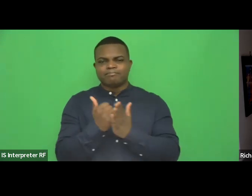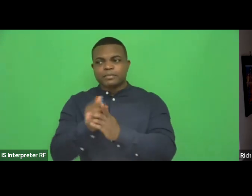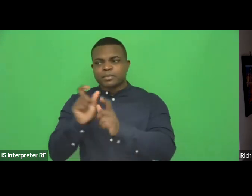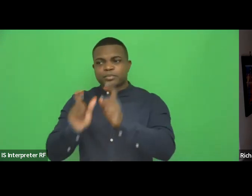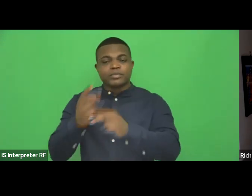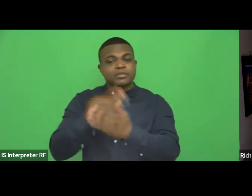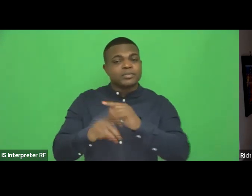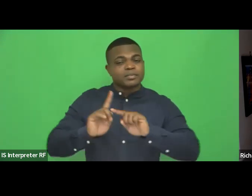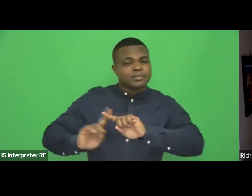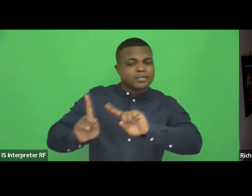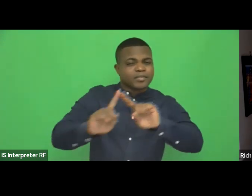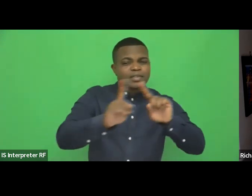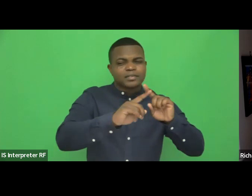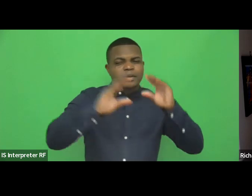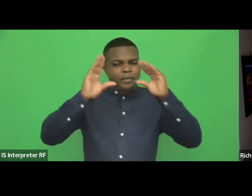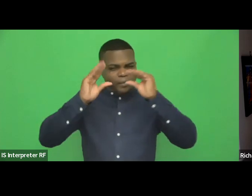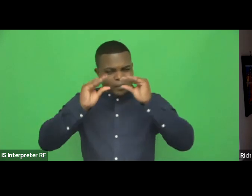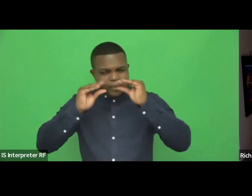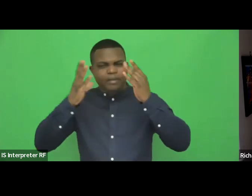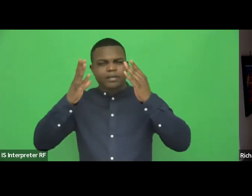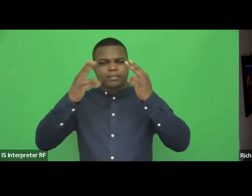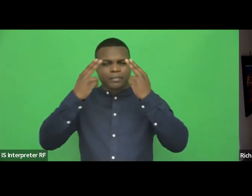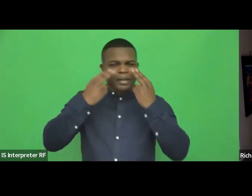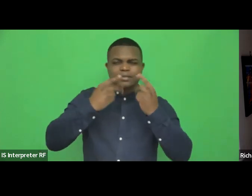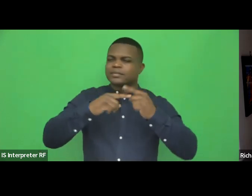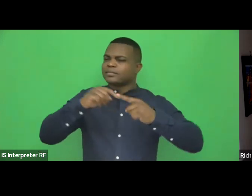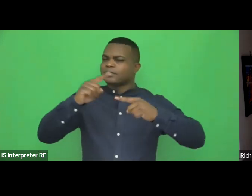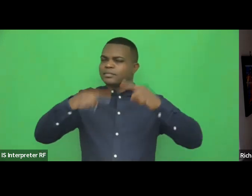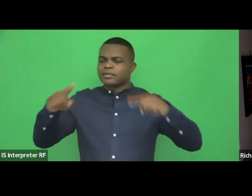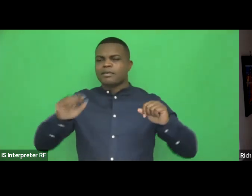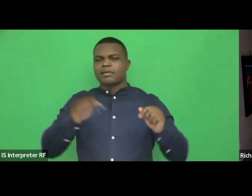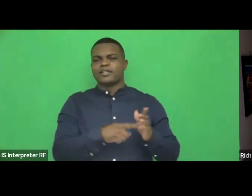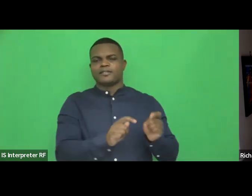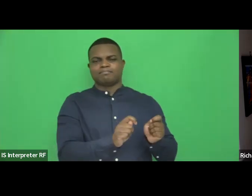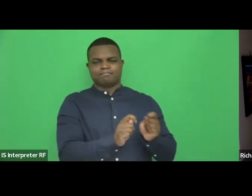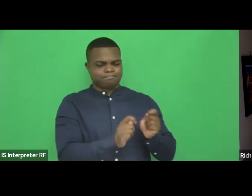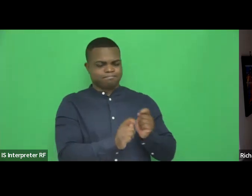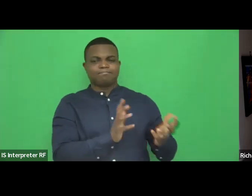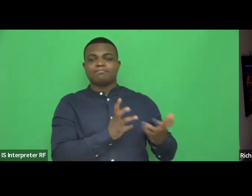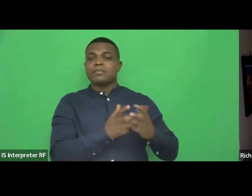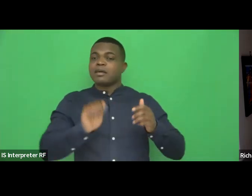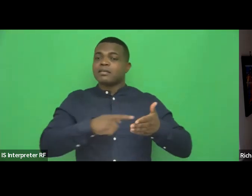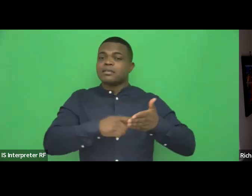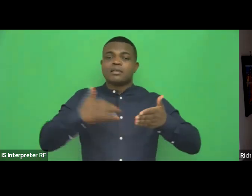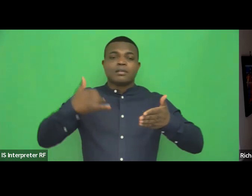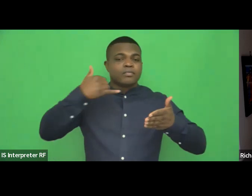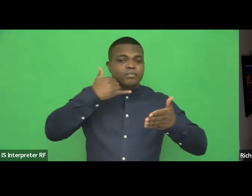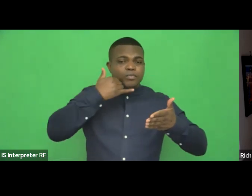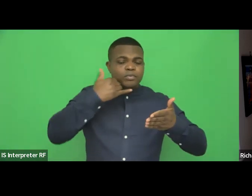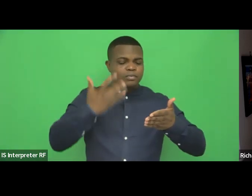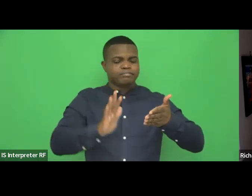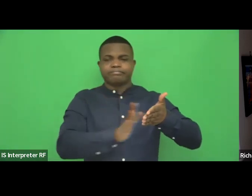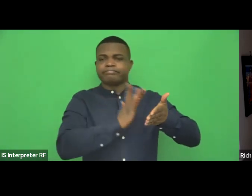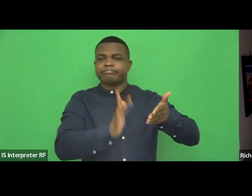including e-readers, smartphones, tablets, laptops, all the way up to desktop computers with widescreen